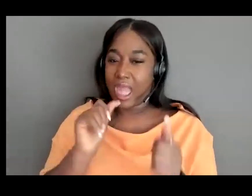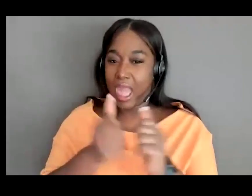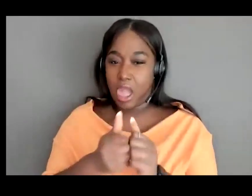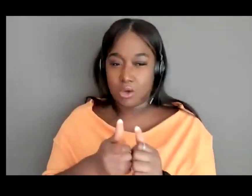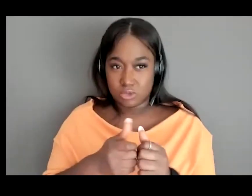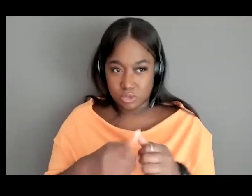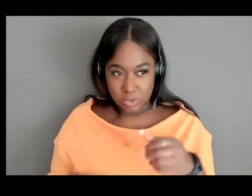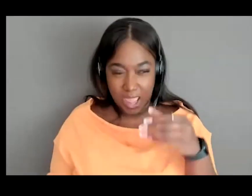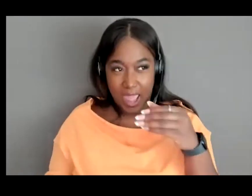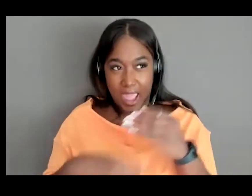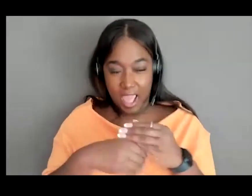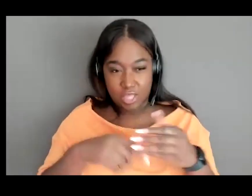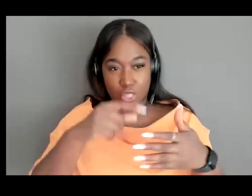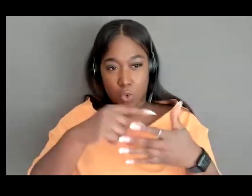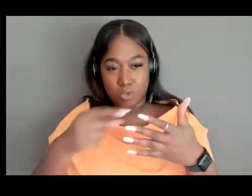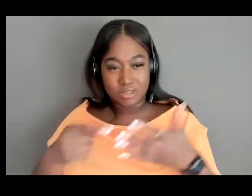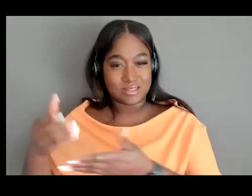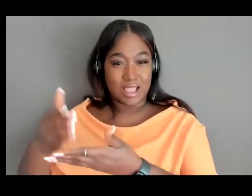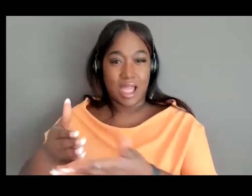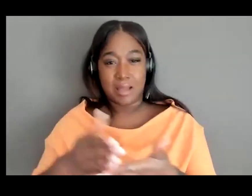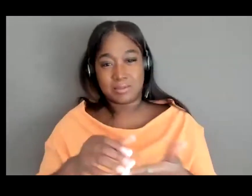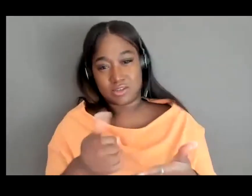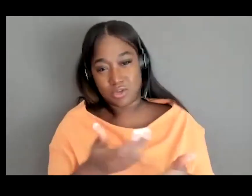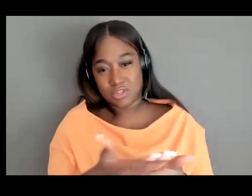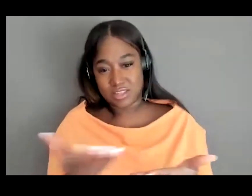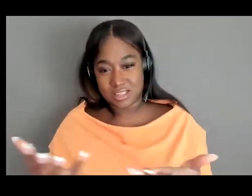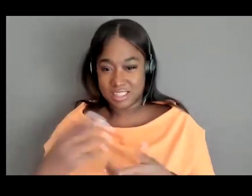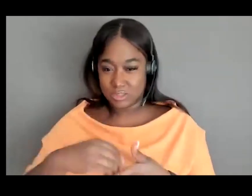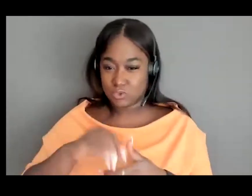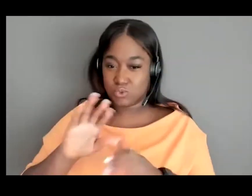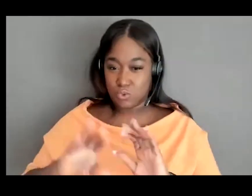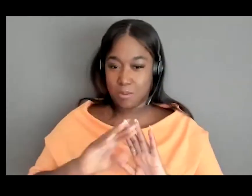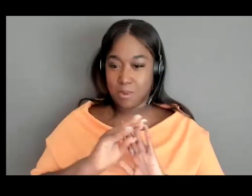out how to put those things into it.